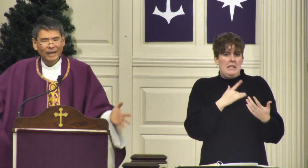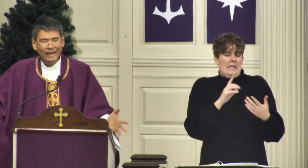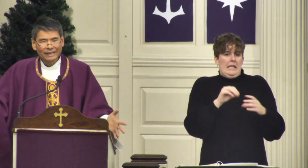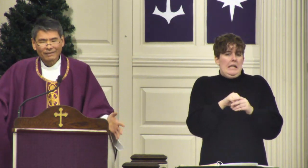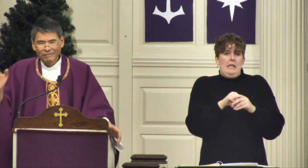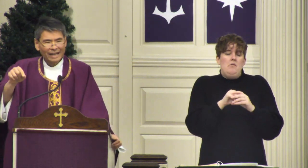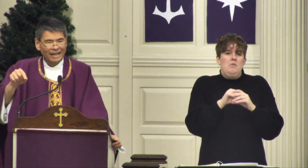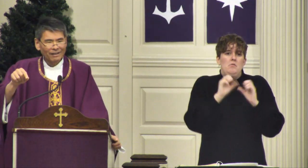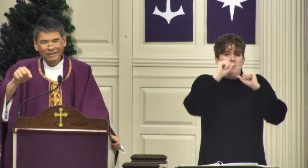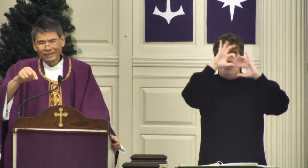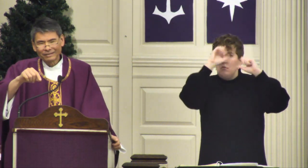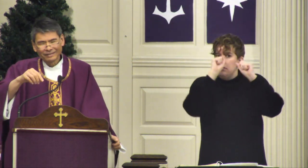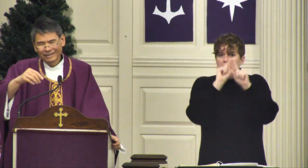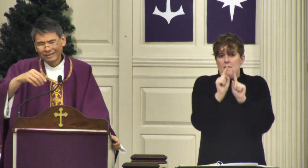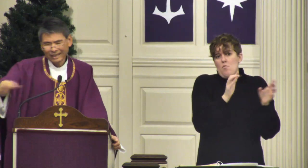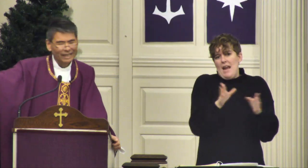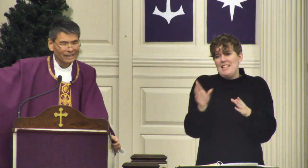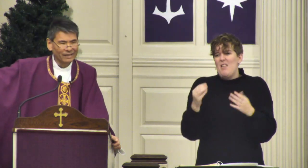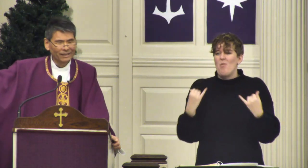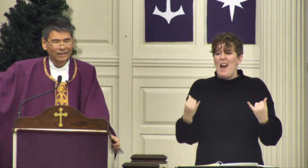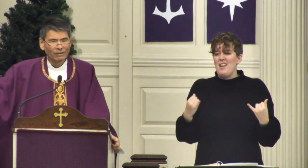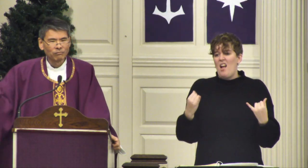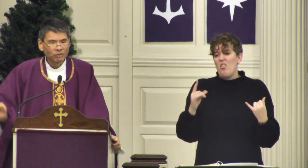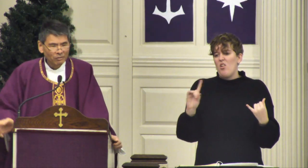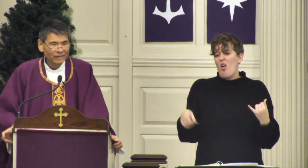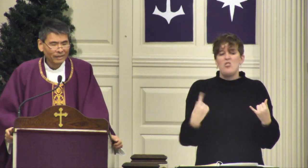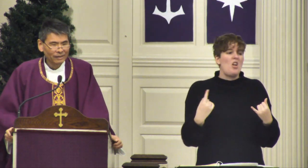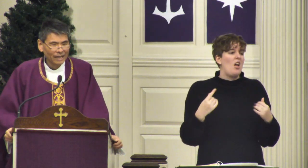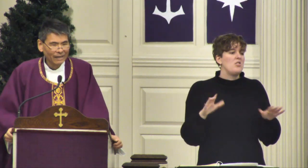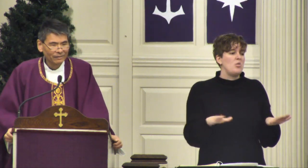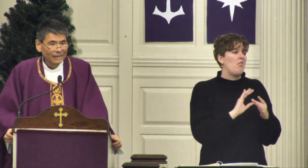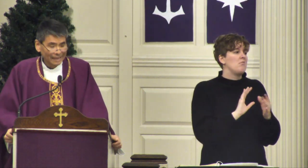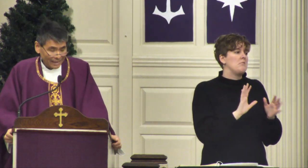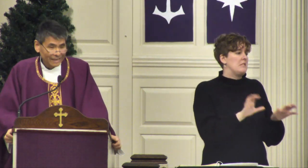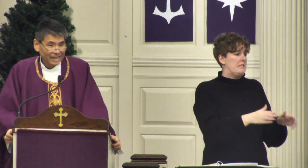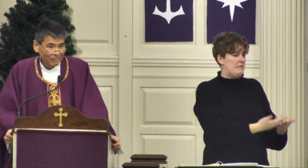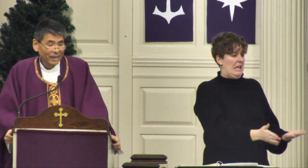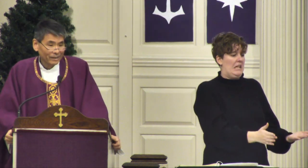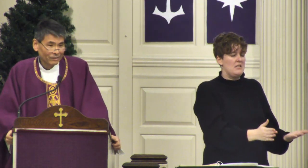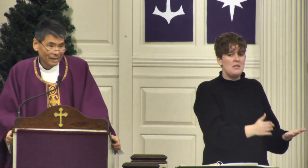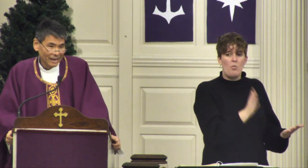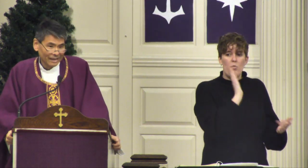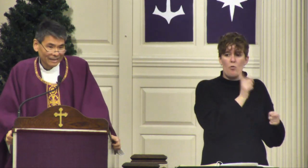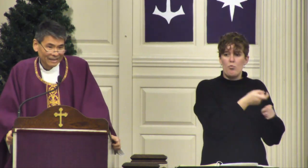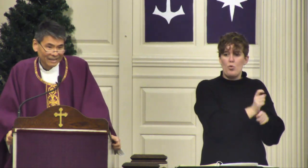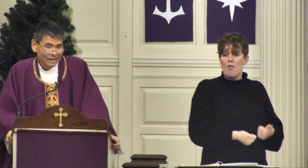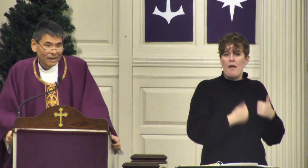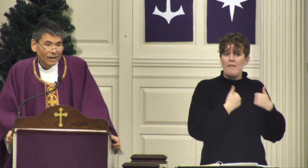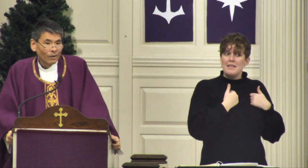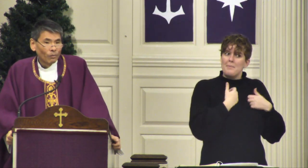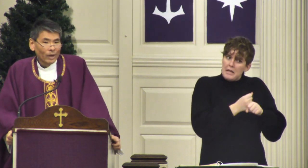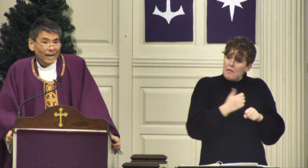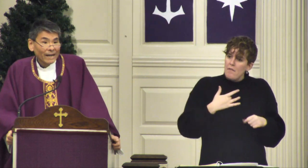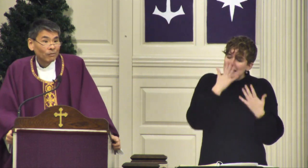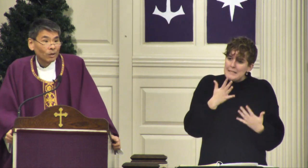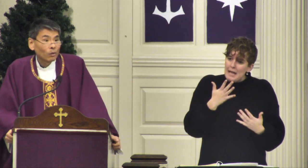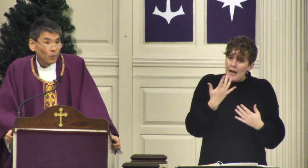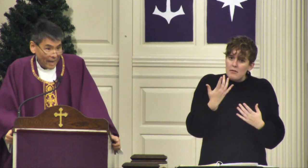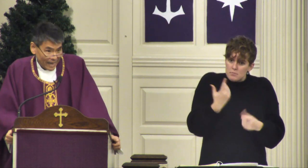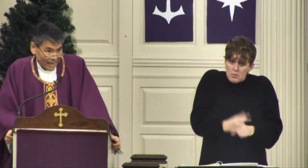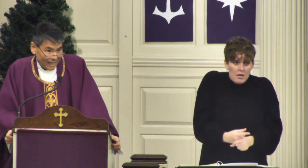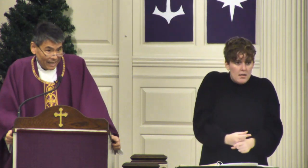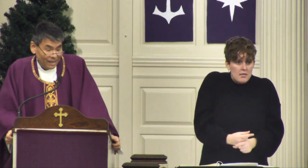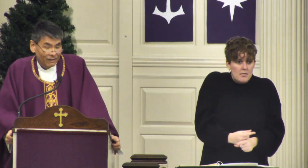ways, and right now they're doing things that are going to ruin their lives, doesn't that make you sad? If there were a